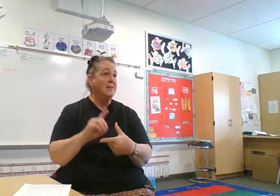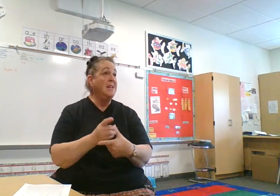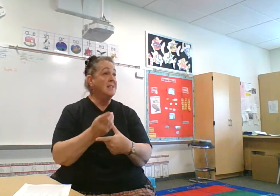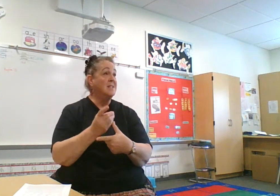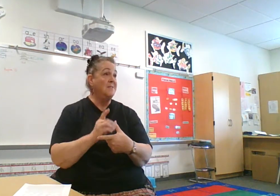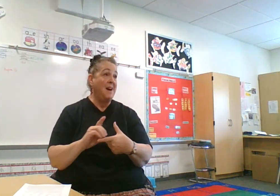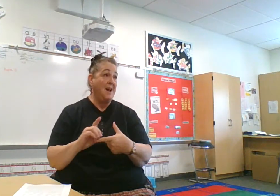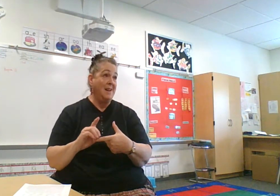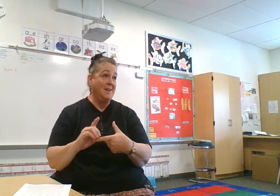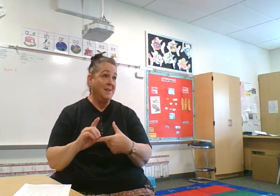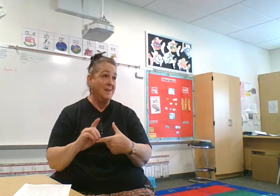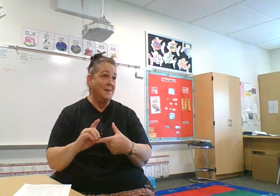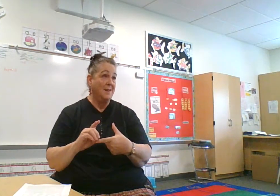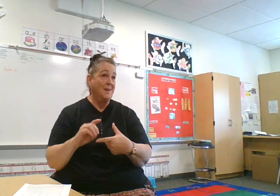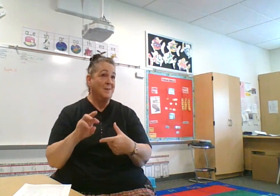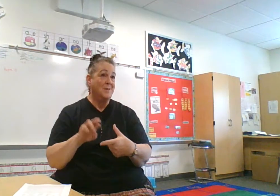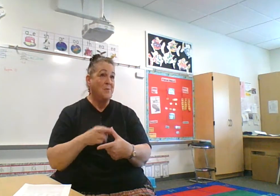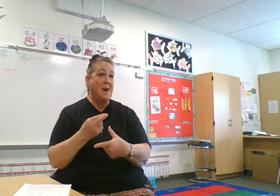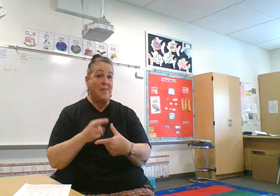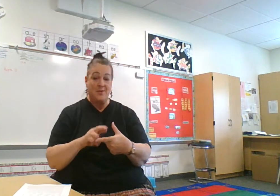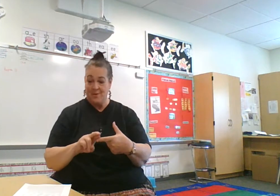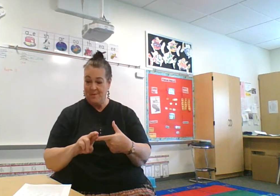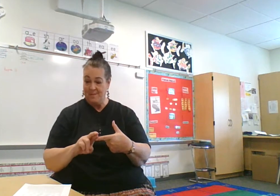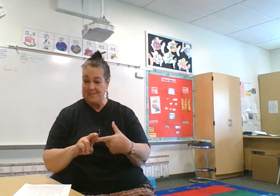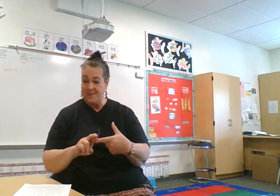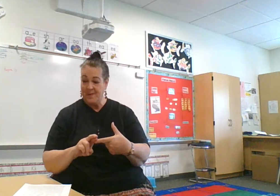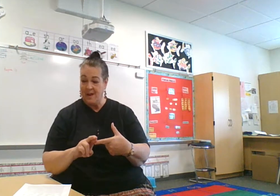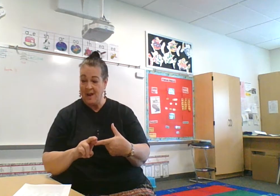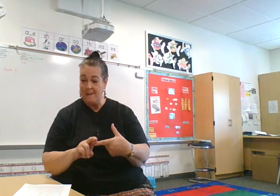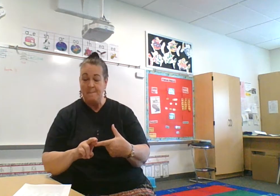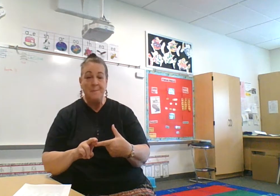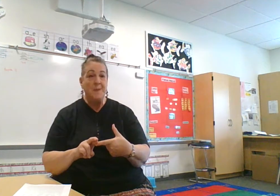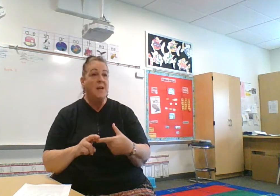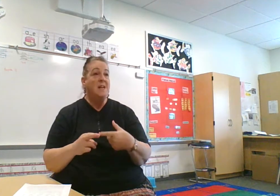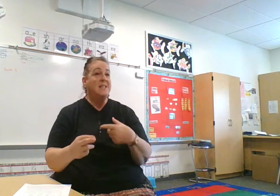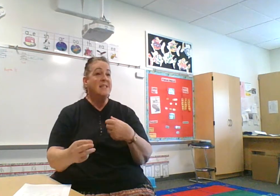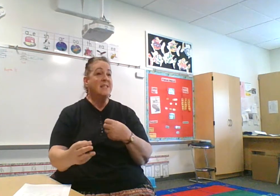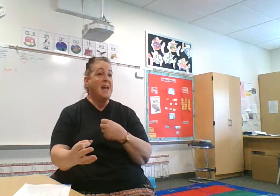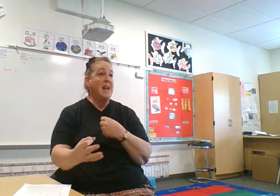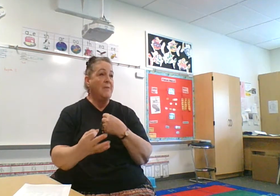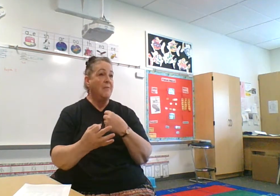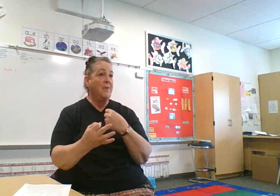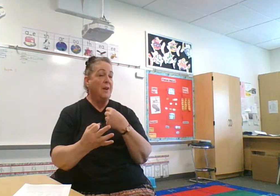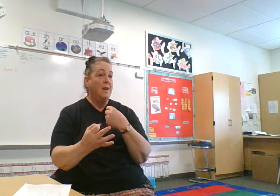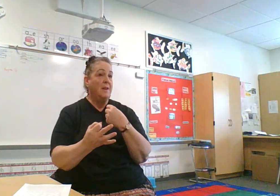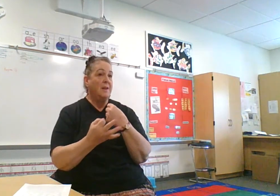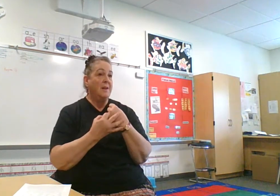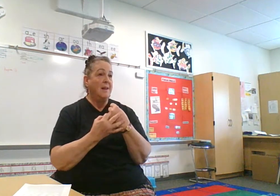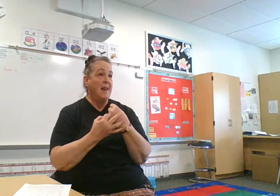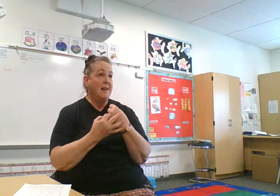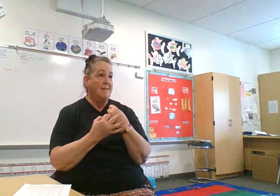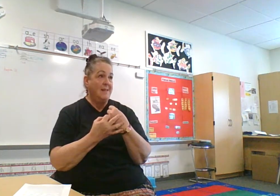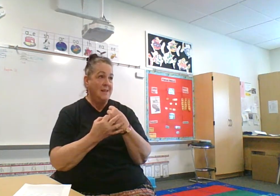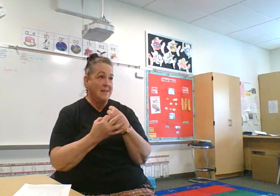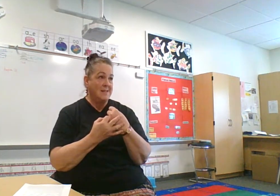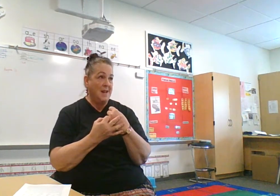is divide. So rather, okay? Safe, like this, if